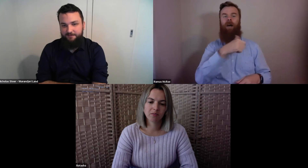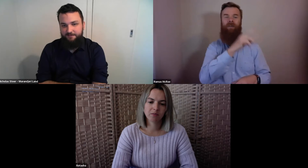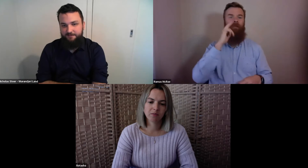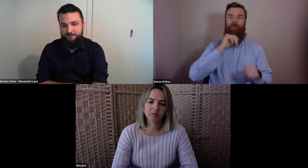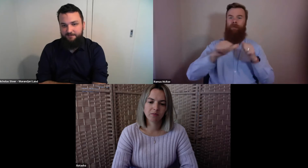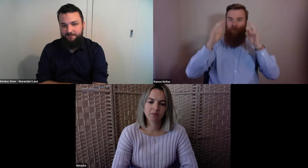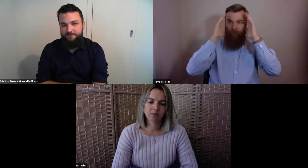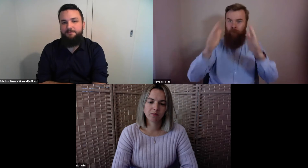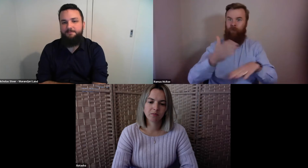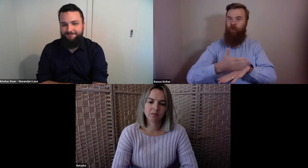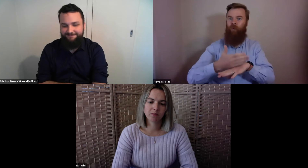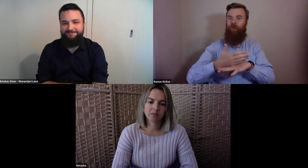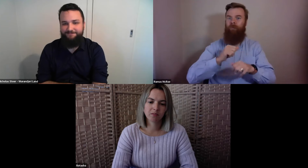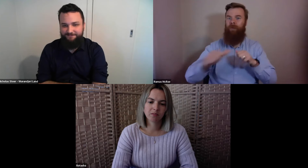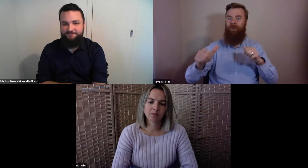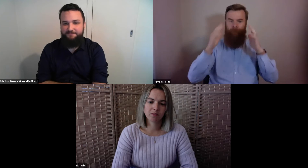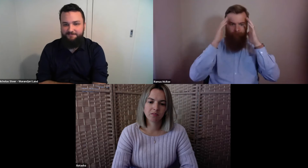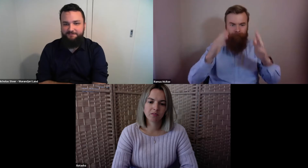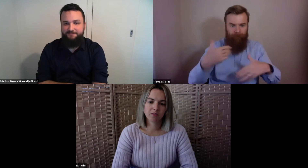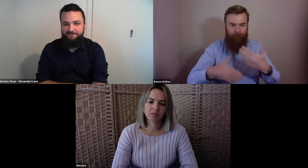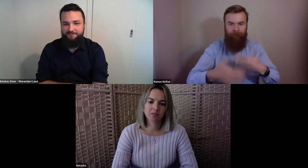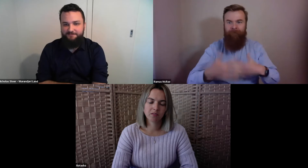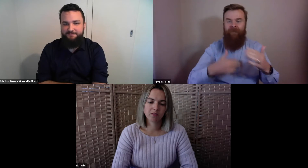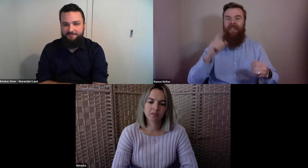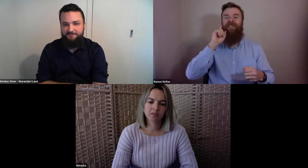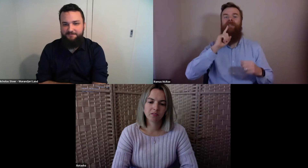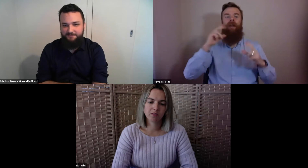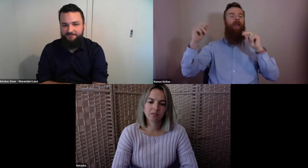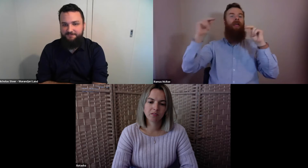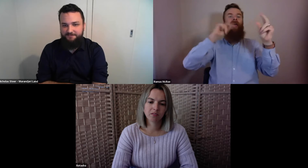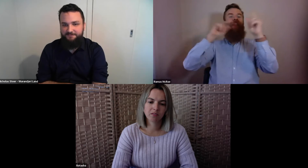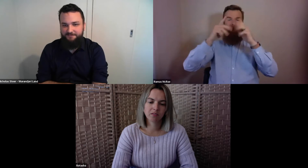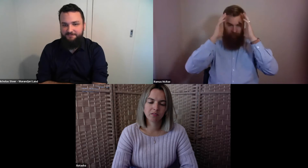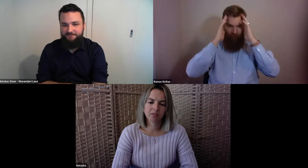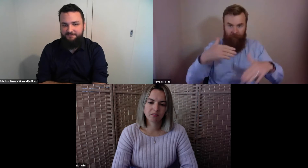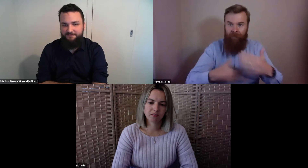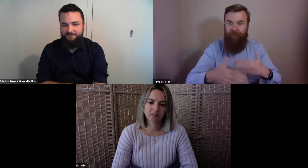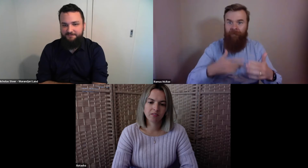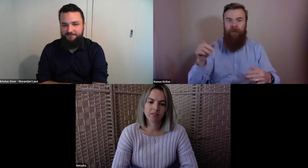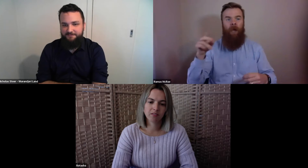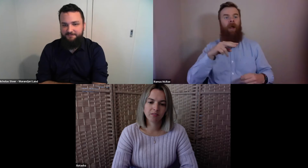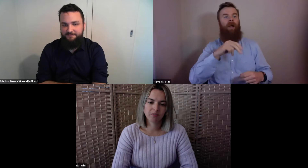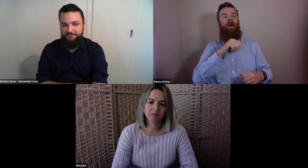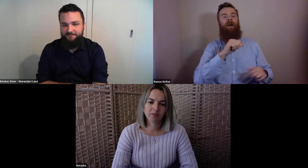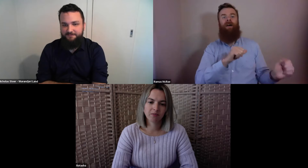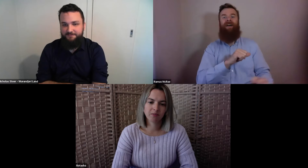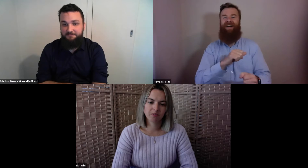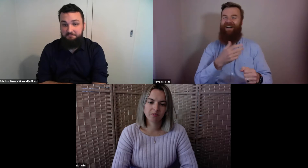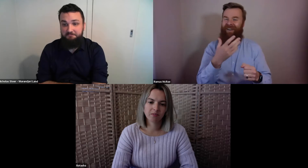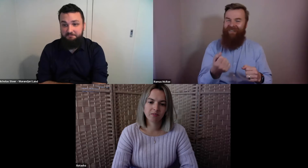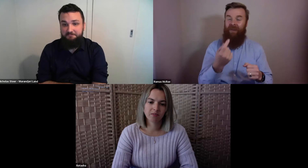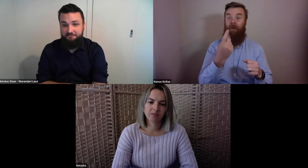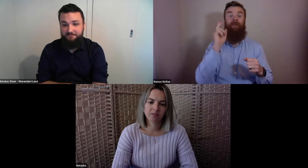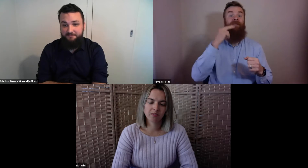so they took me on board, and I suppose they could see there was an advantage with me doing the work because I wasn't distracted by